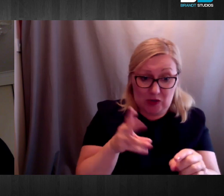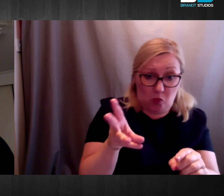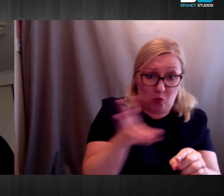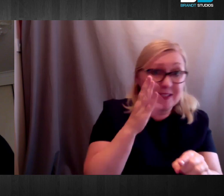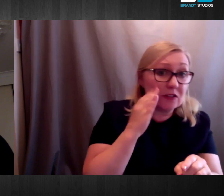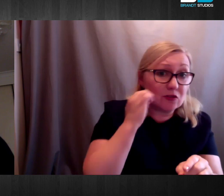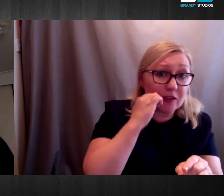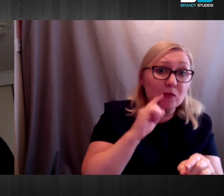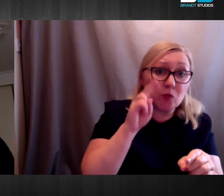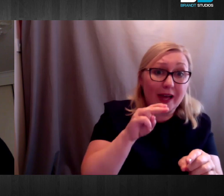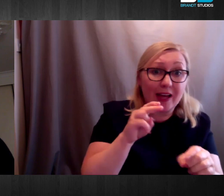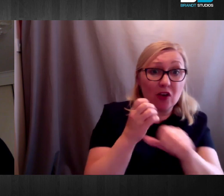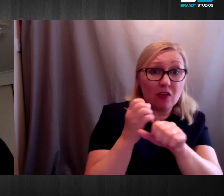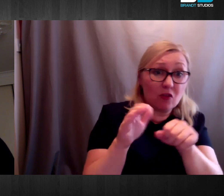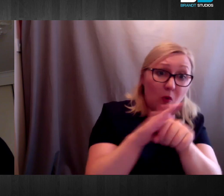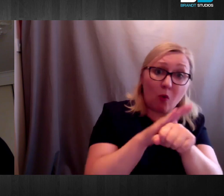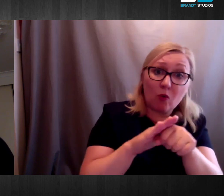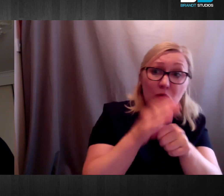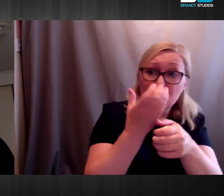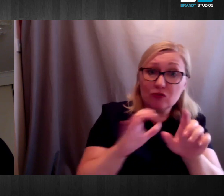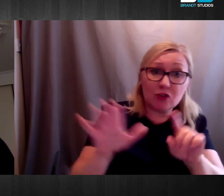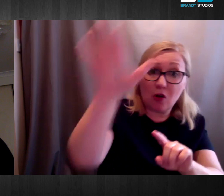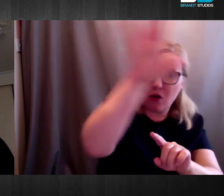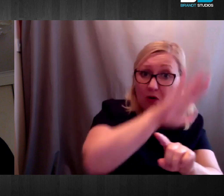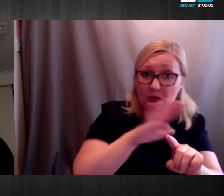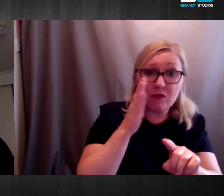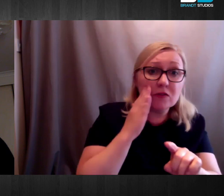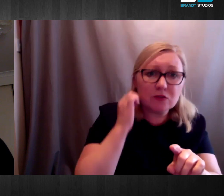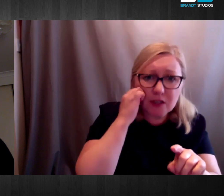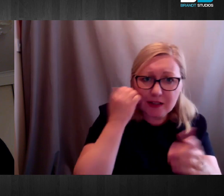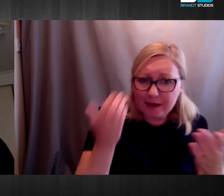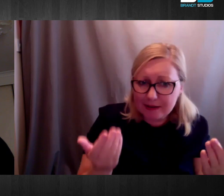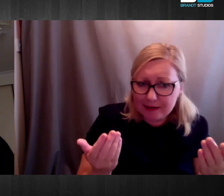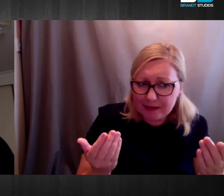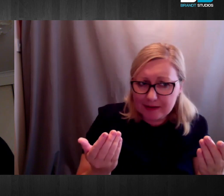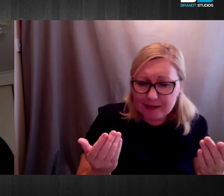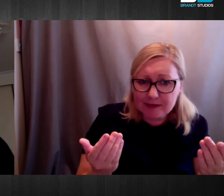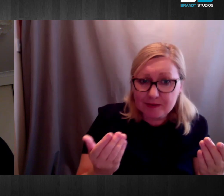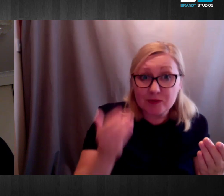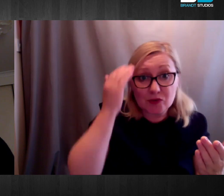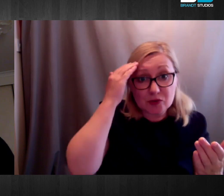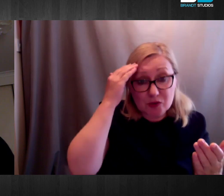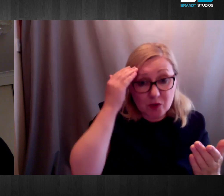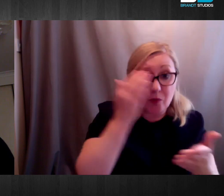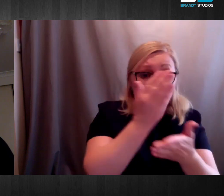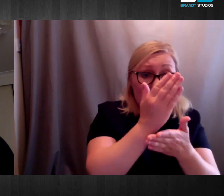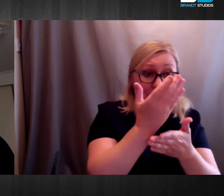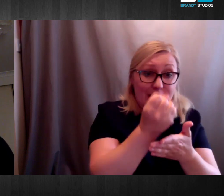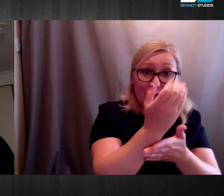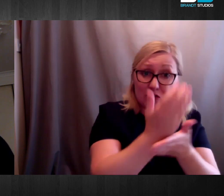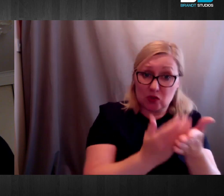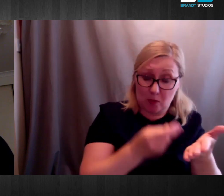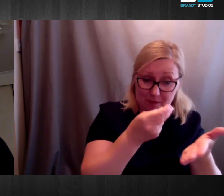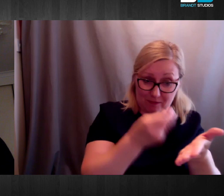go for it. We've got no money because it's, supported in part by philanthropic donations. So